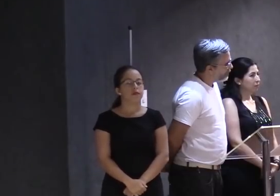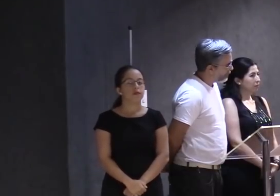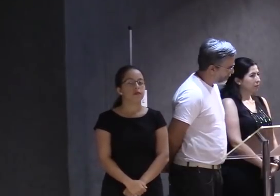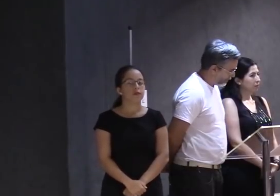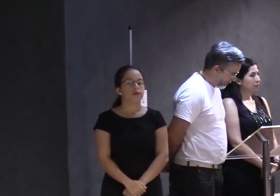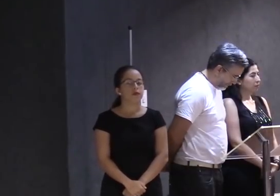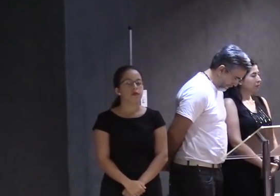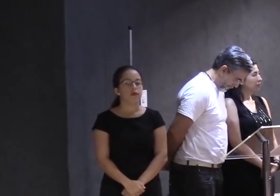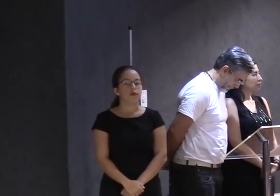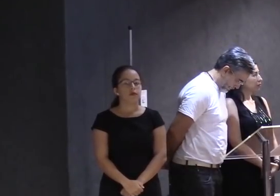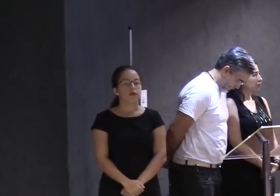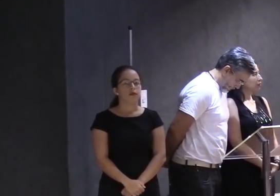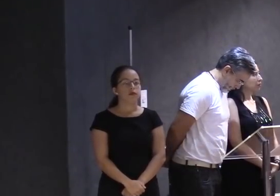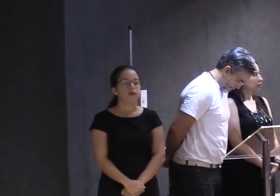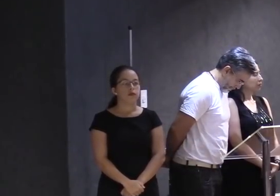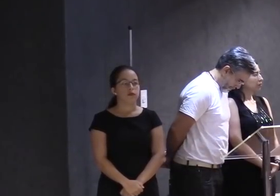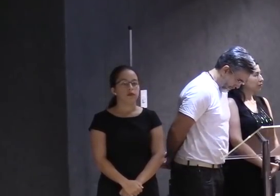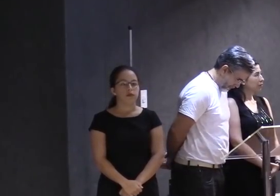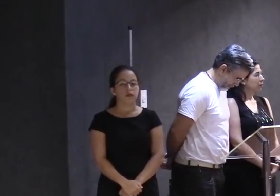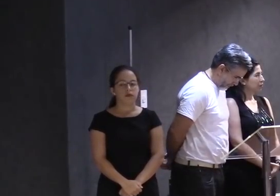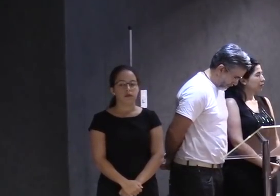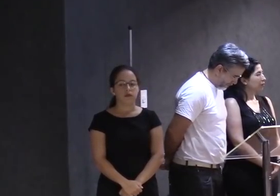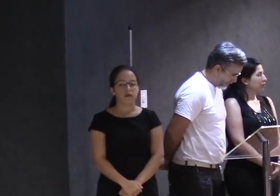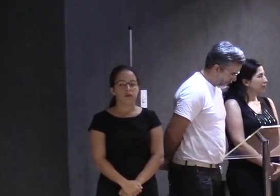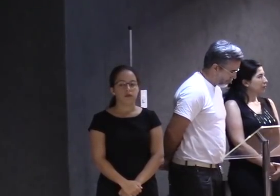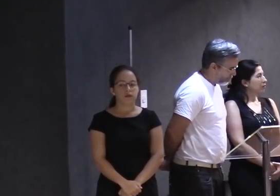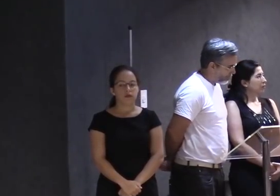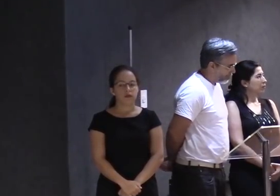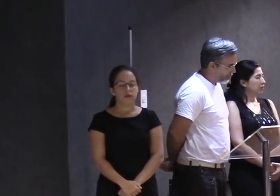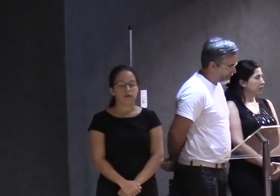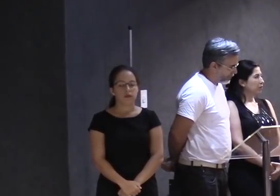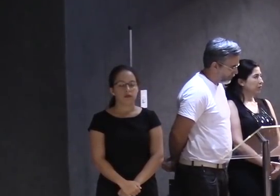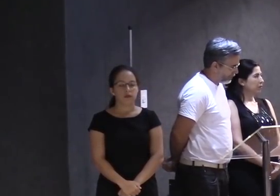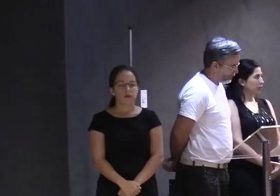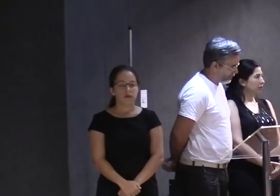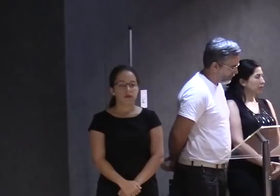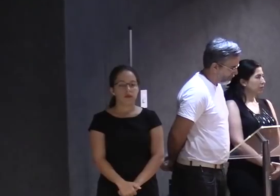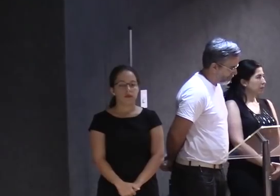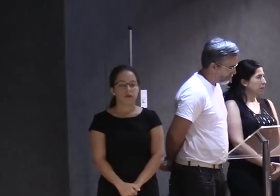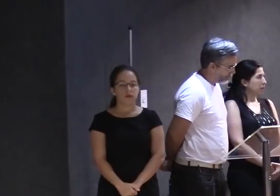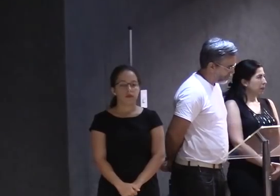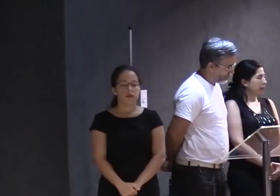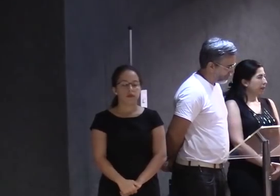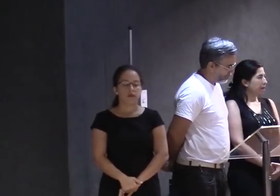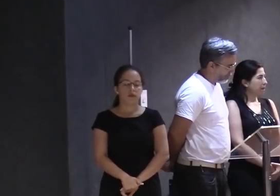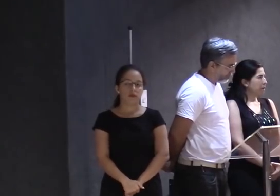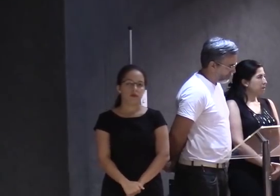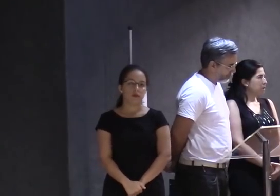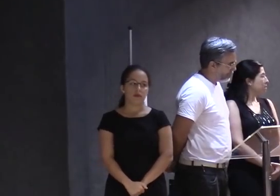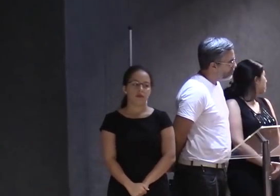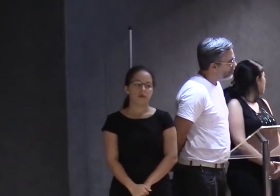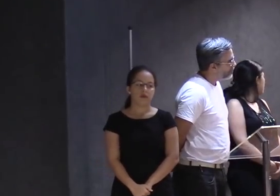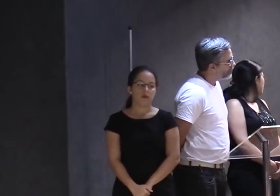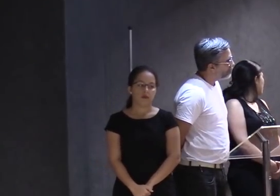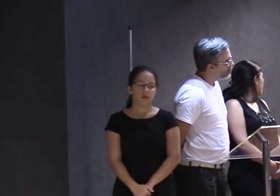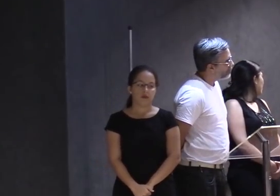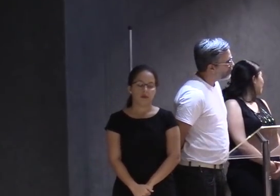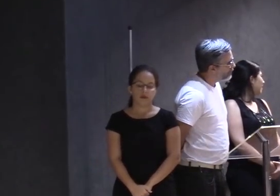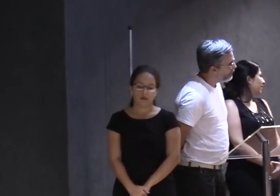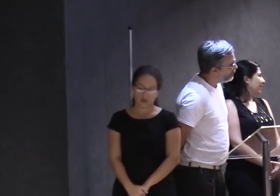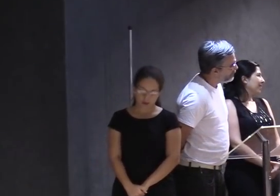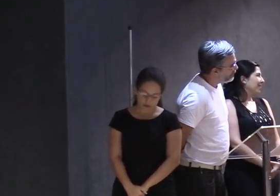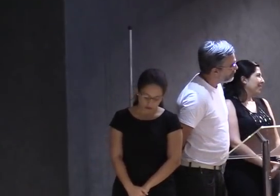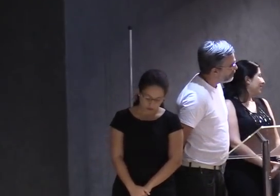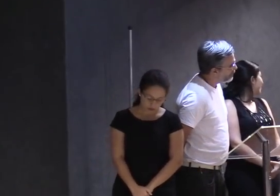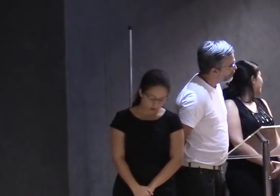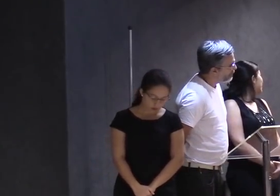and individual competencies, and we have to think about how we build our educational practices in a way